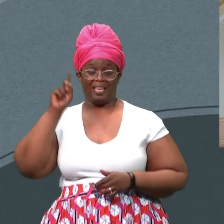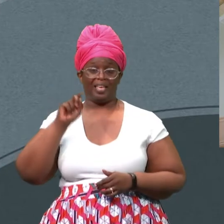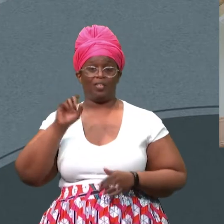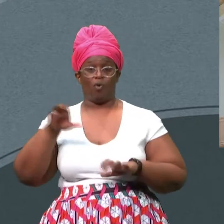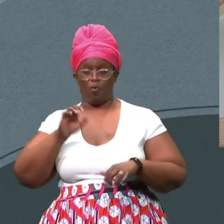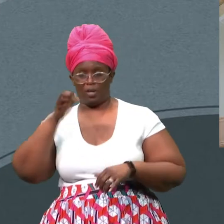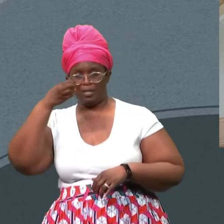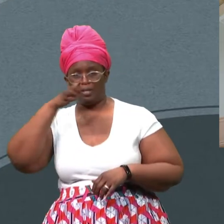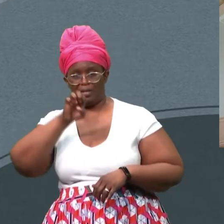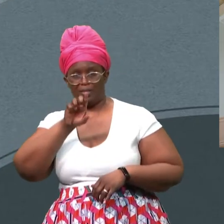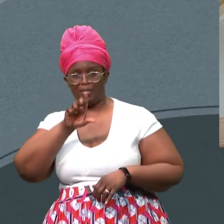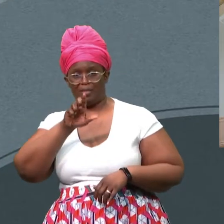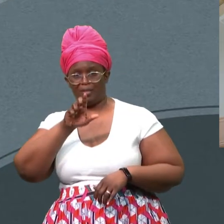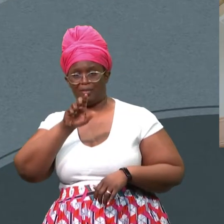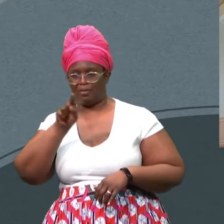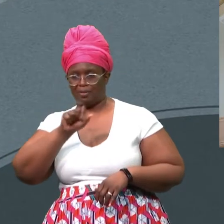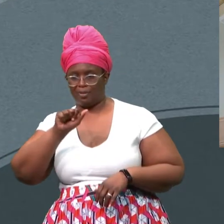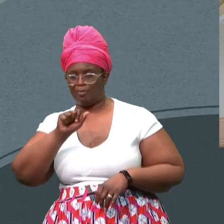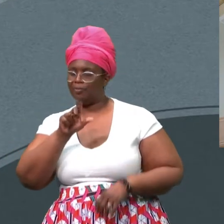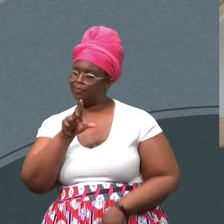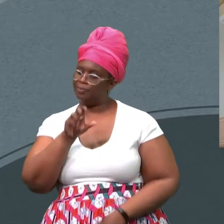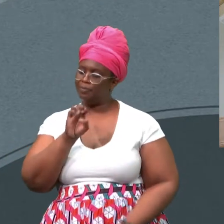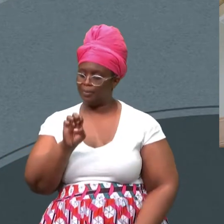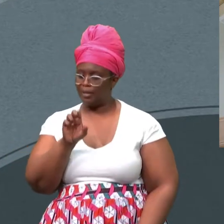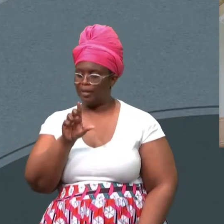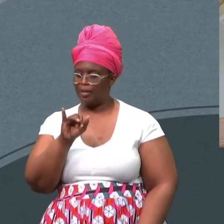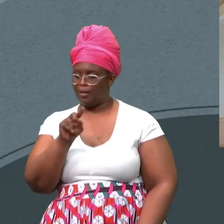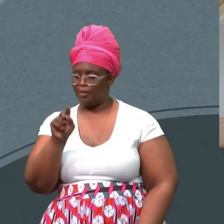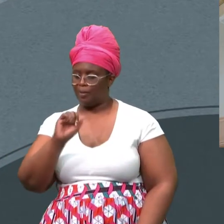it with Mary. You've been betrothed to this guy.